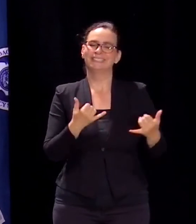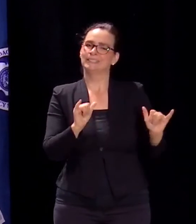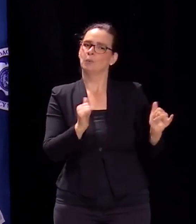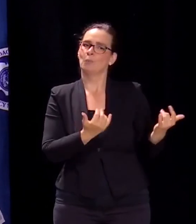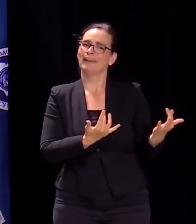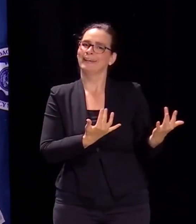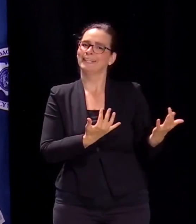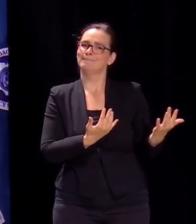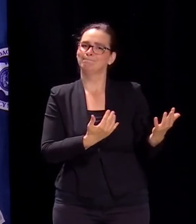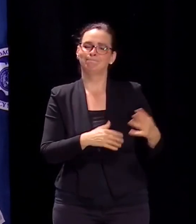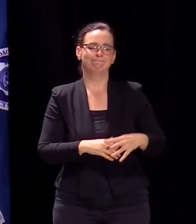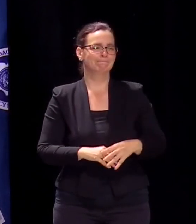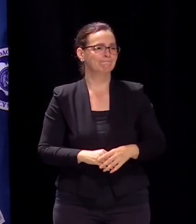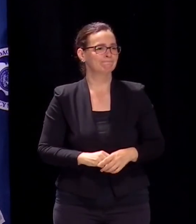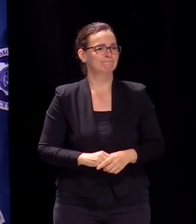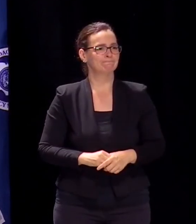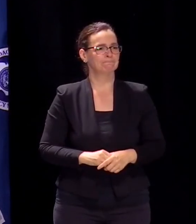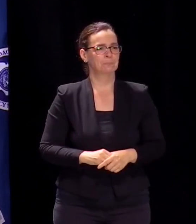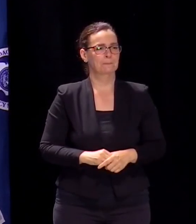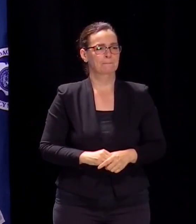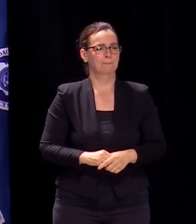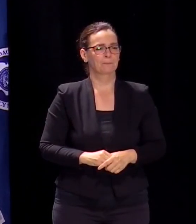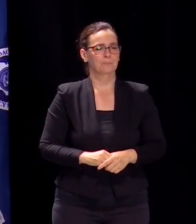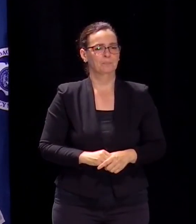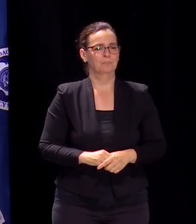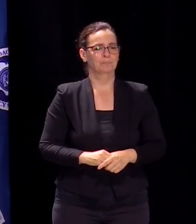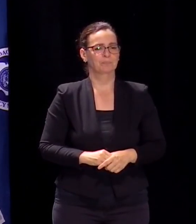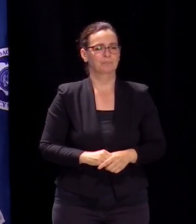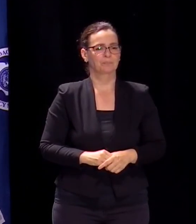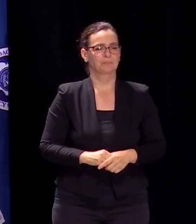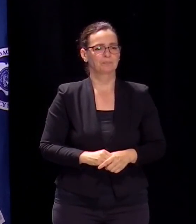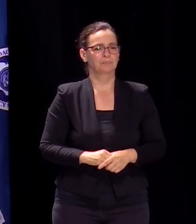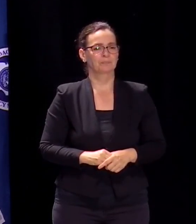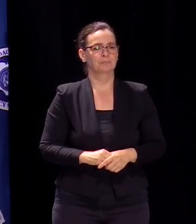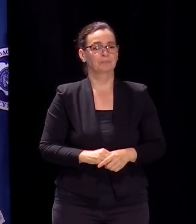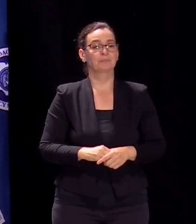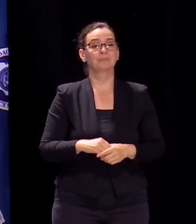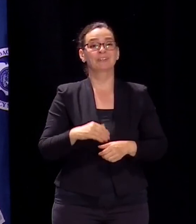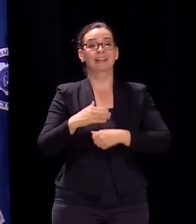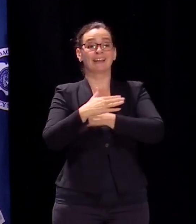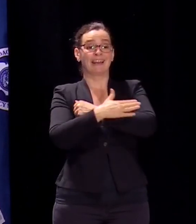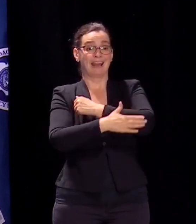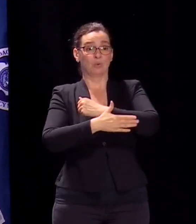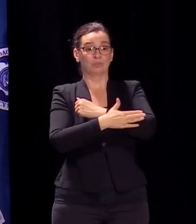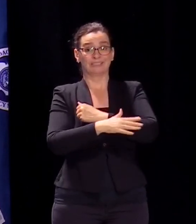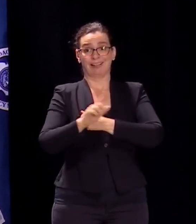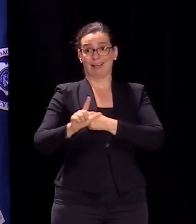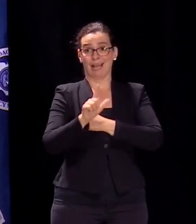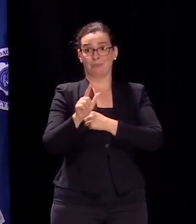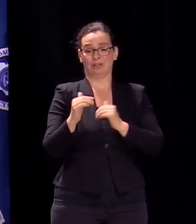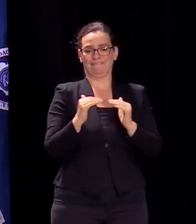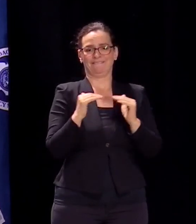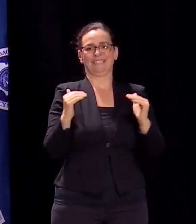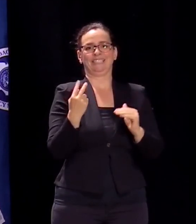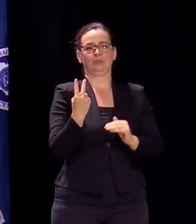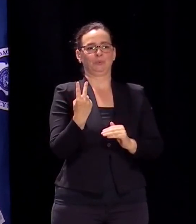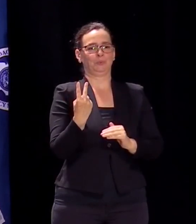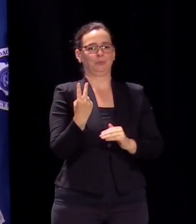libraries. Again, people get confused with that. Many of the member libraries in your own communities fall under a separate